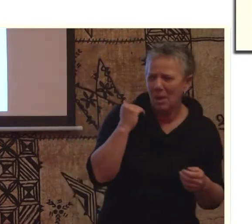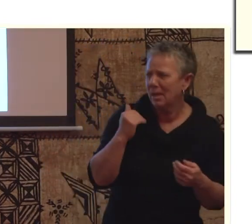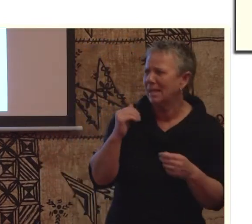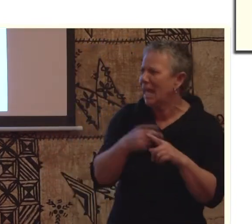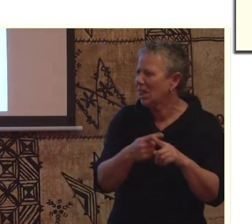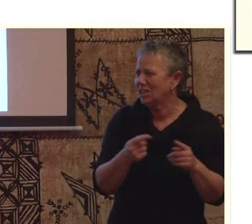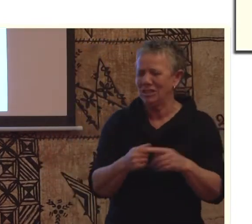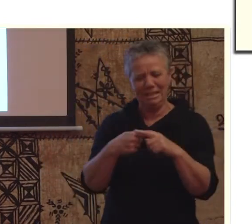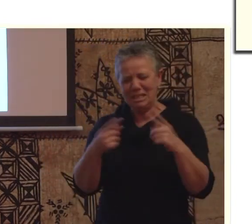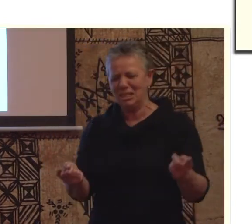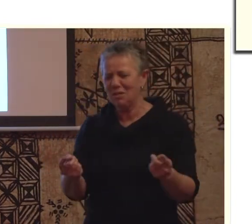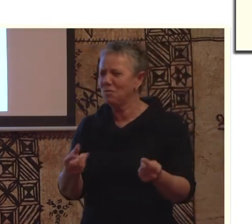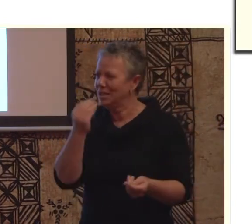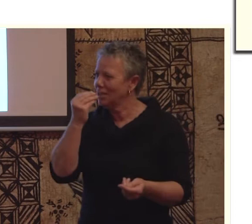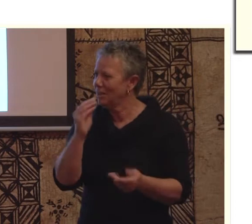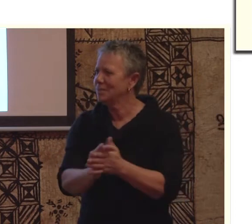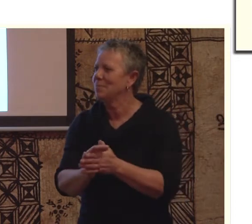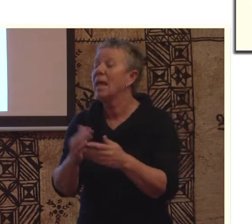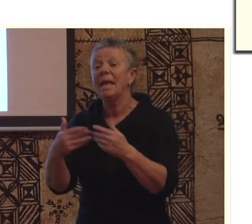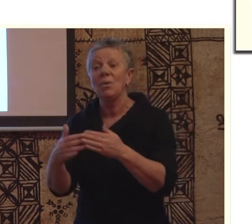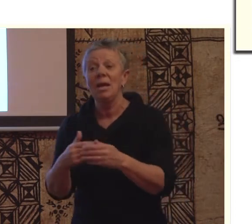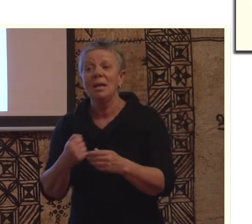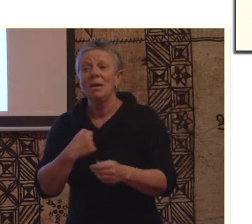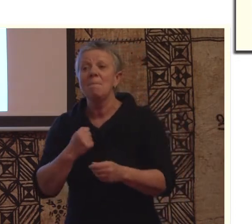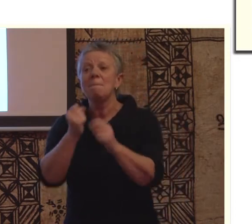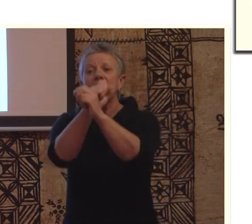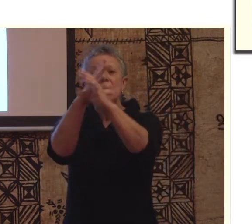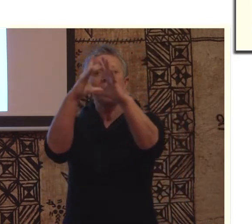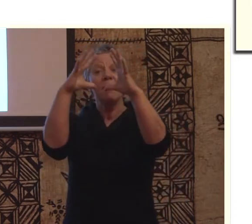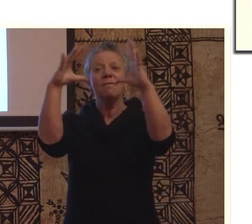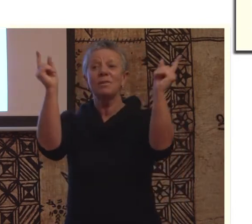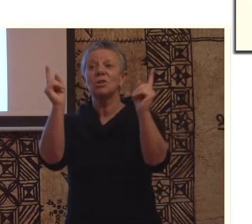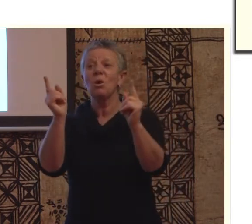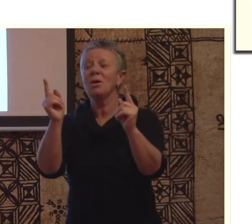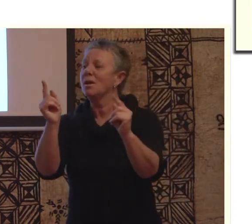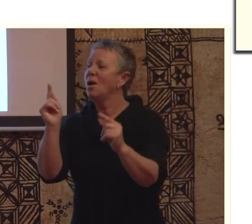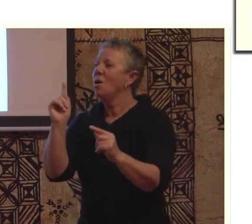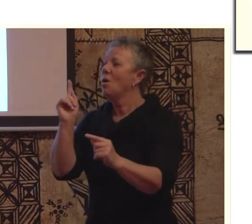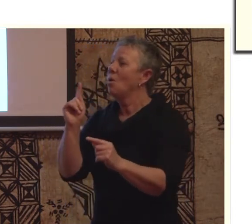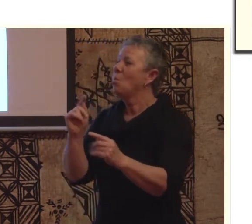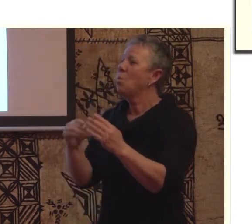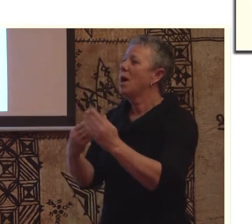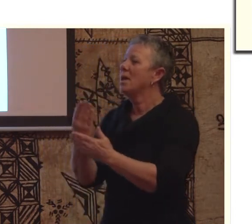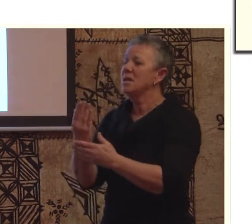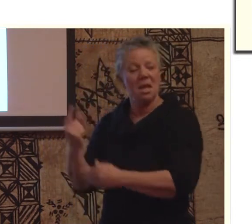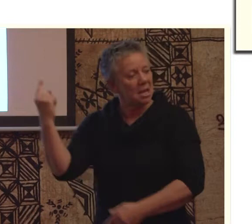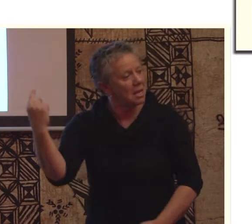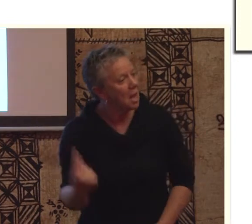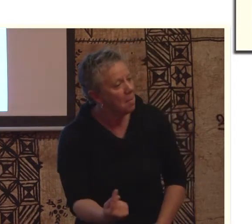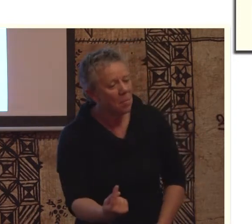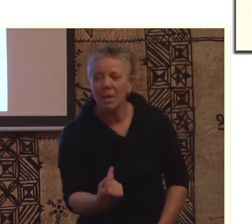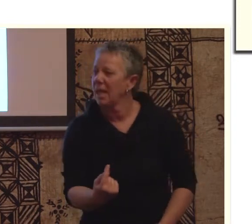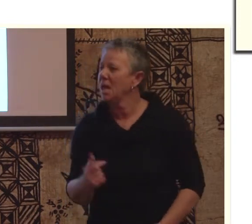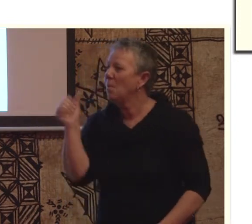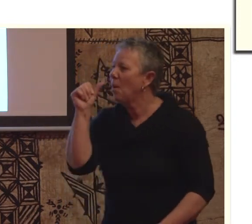My dream is that one day you'll be able to walk into this bar or the public library or anywhere and be